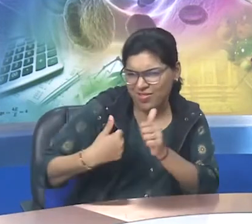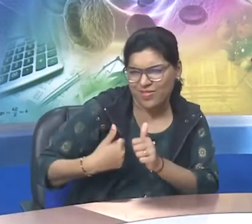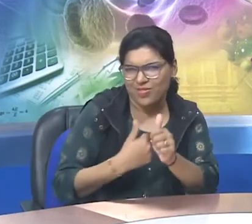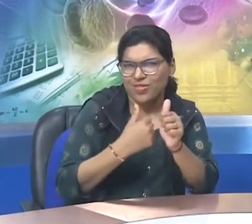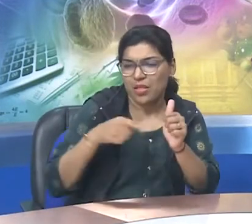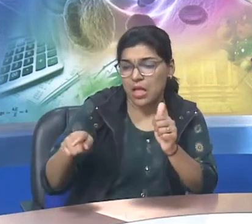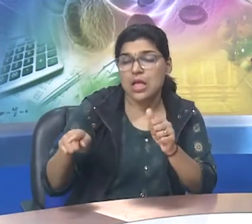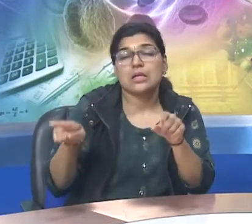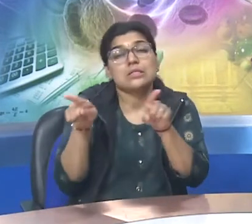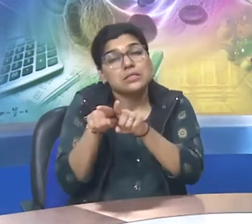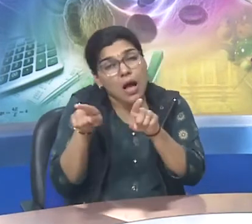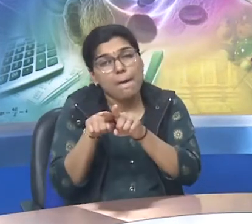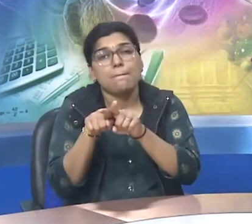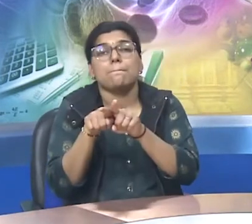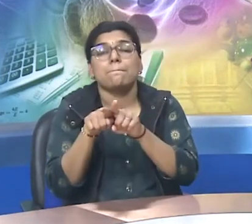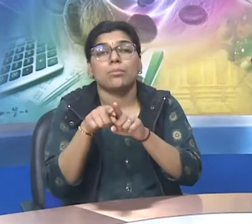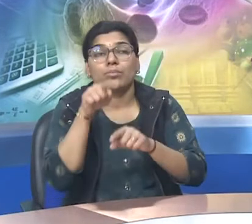just like a brooding dog.